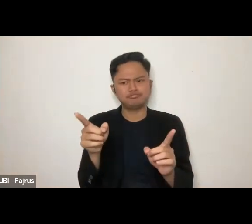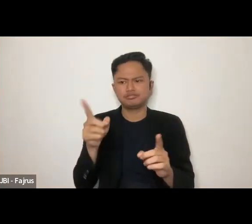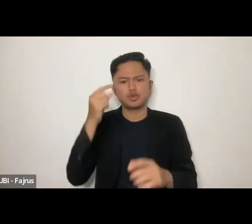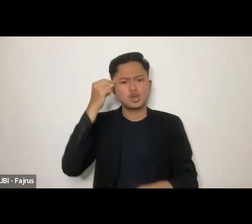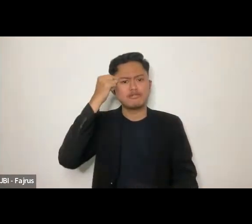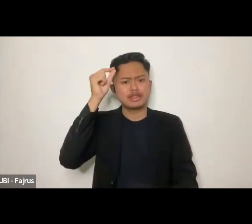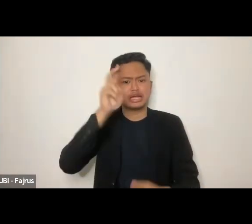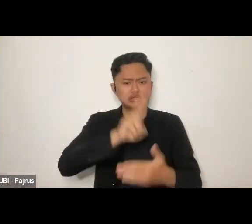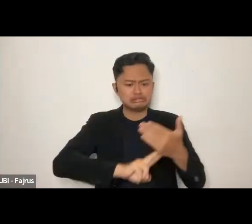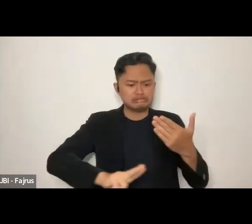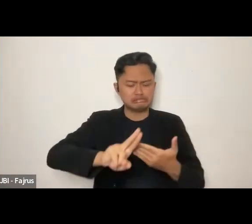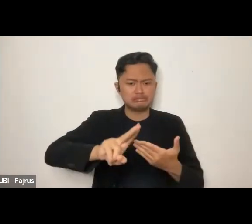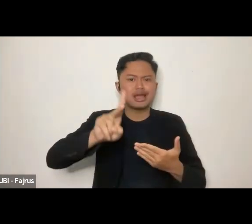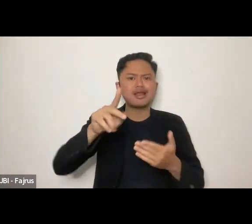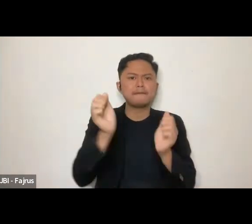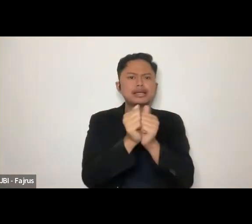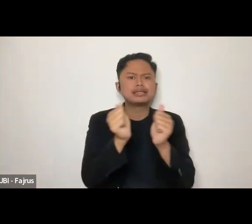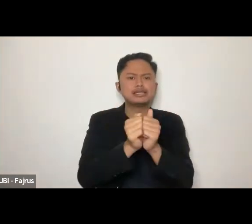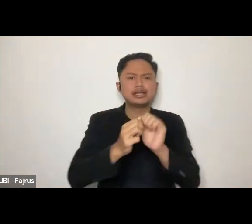with